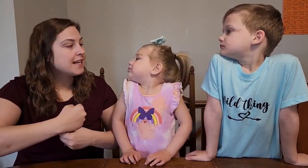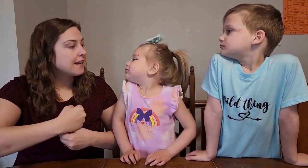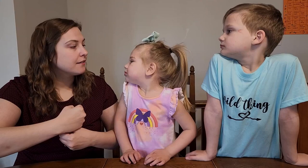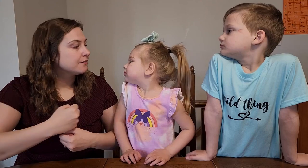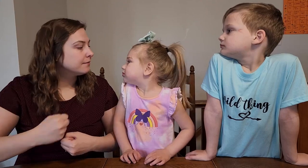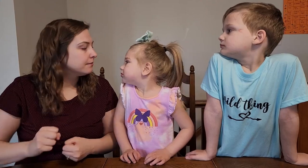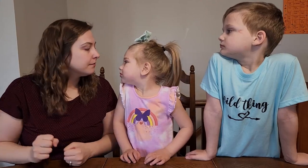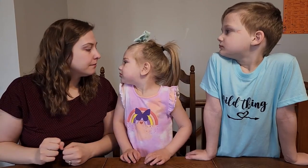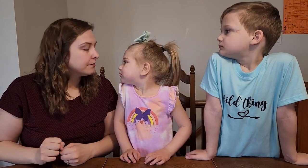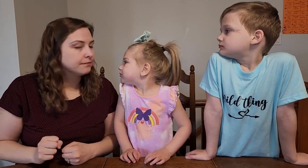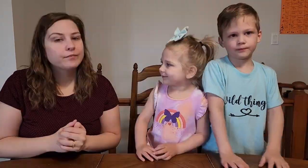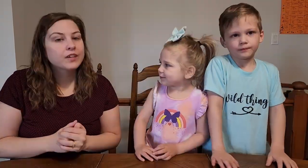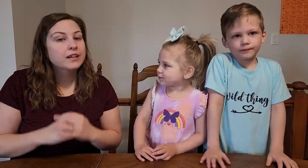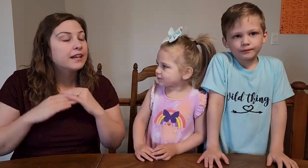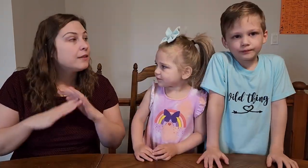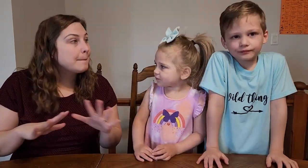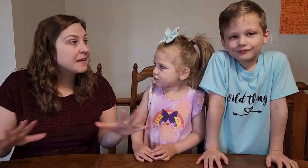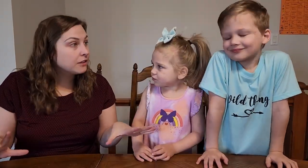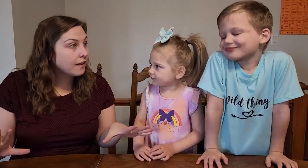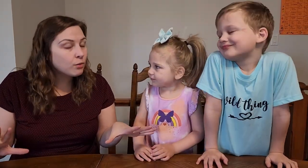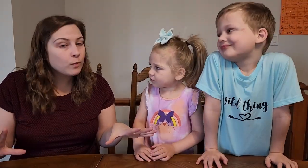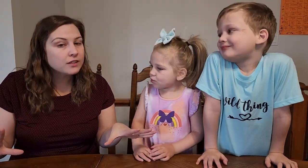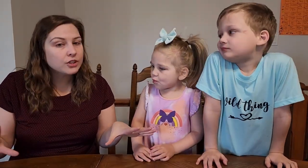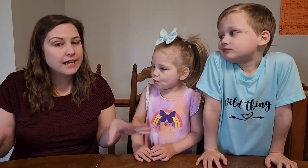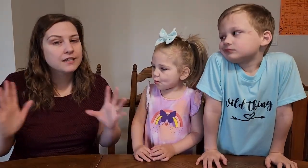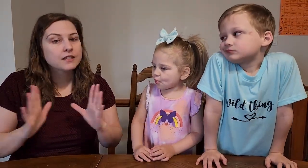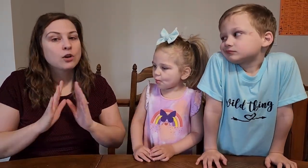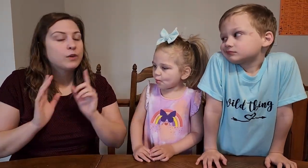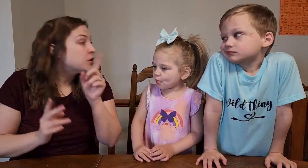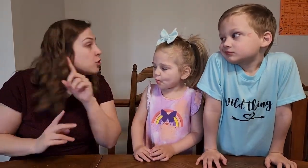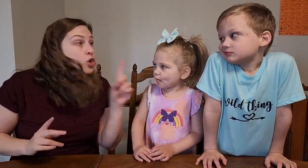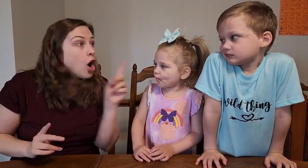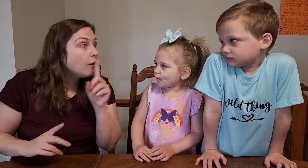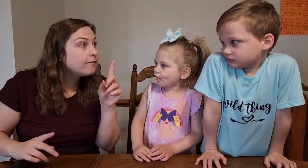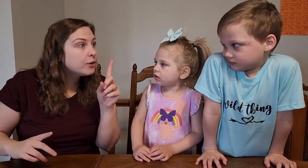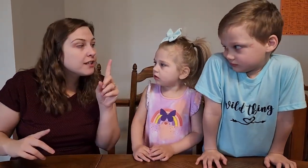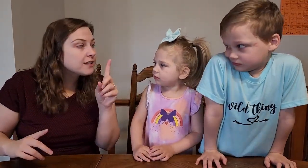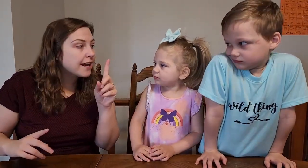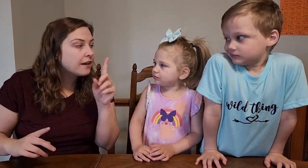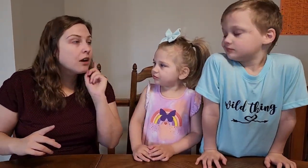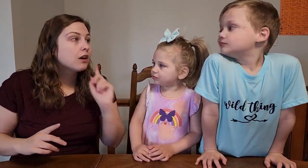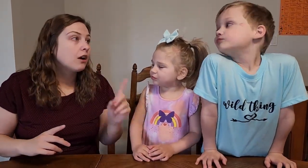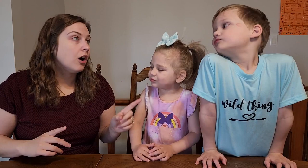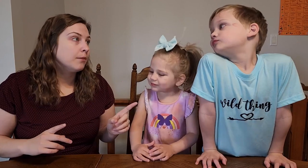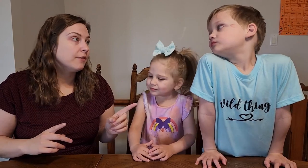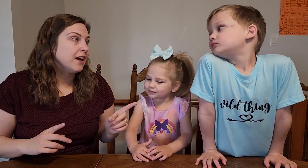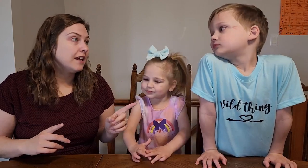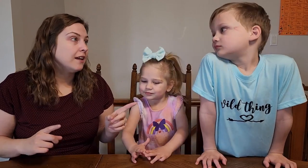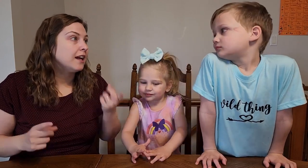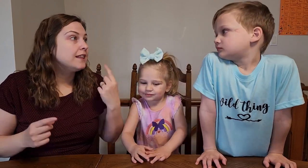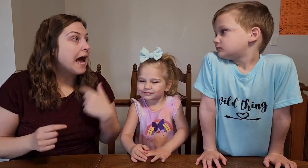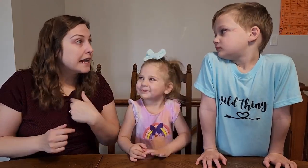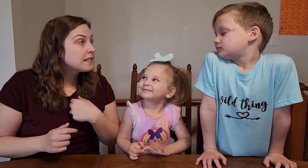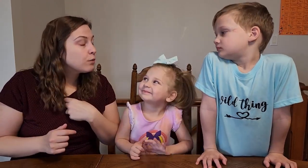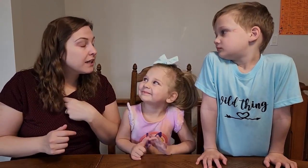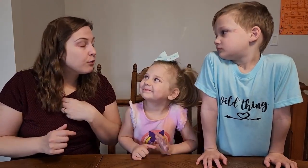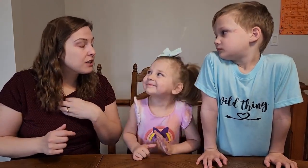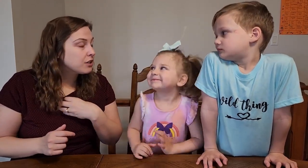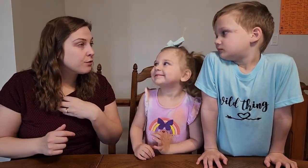day. In the middle of the wilderness, with no food in sight, God provided. And that's what he wants to do with